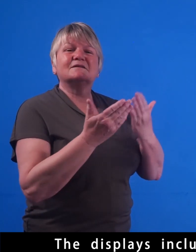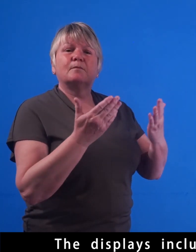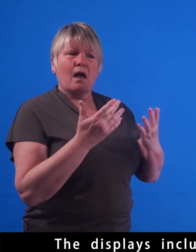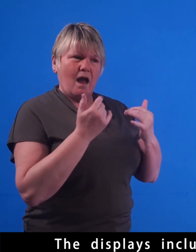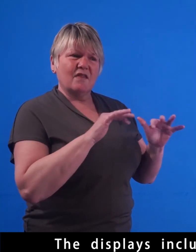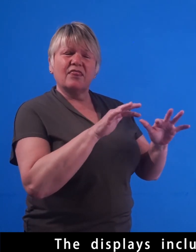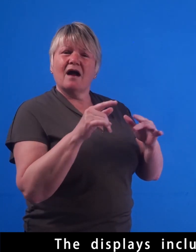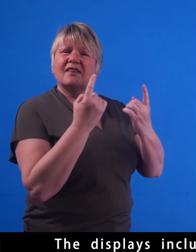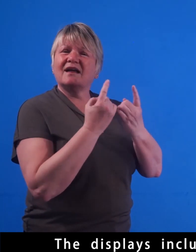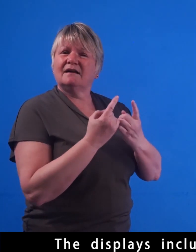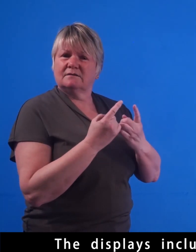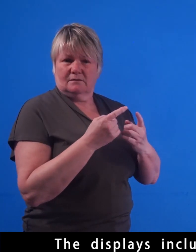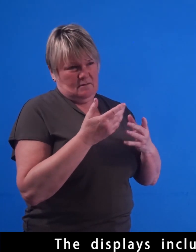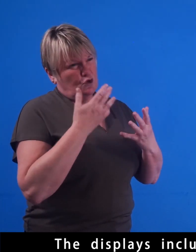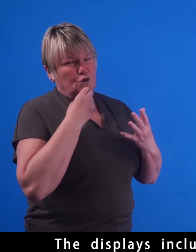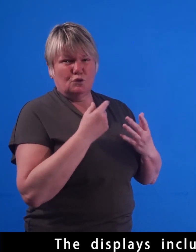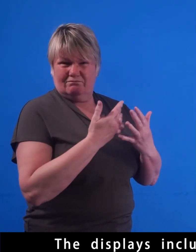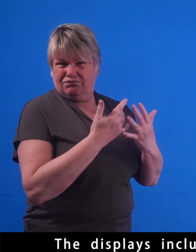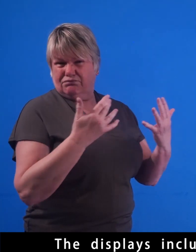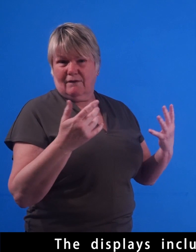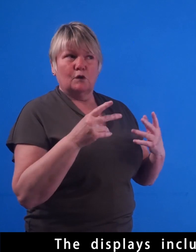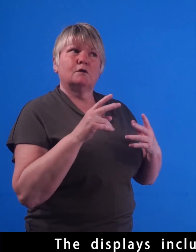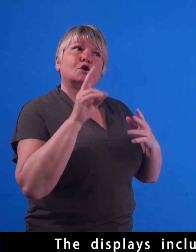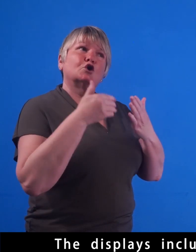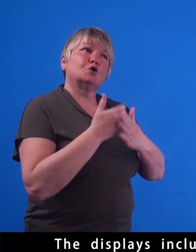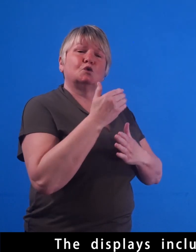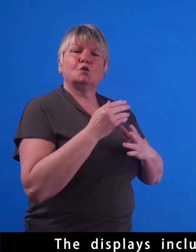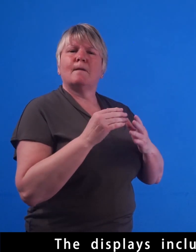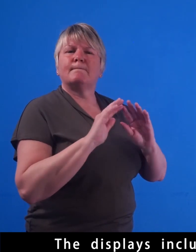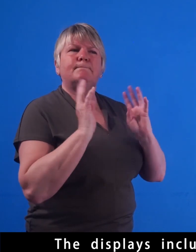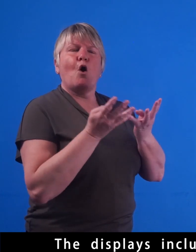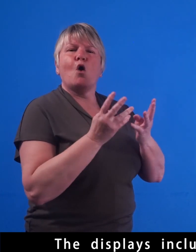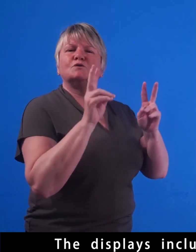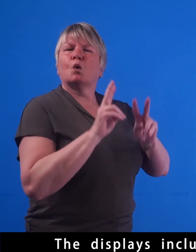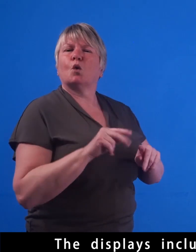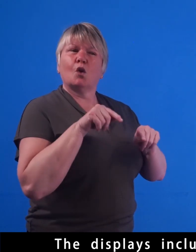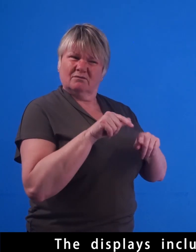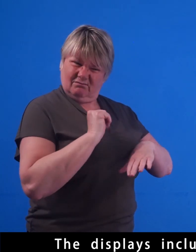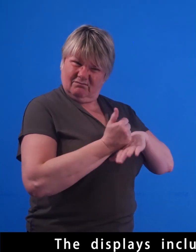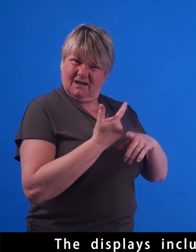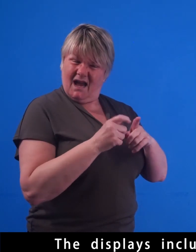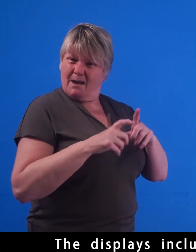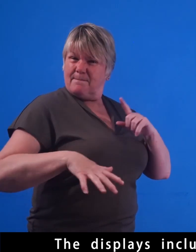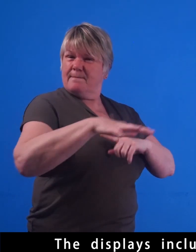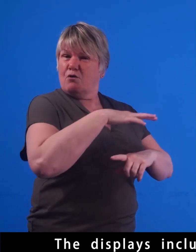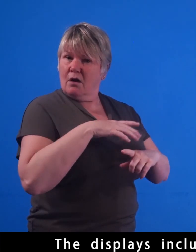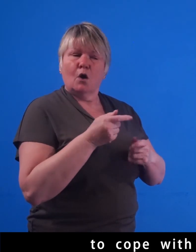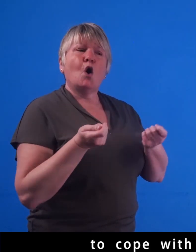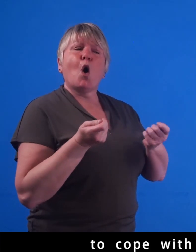The displays include items used in several of the new board schools created in Edinburgh to cope